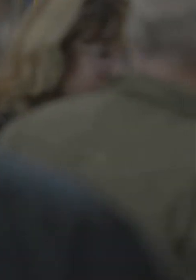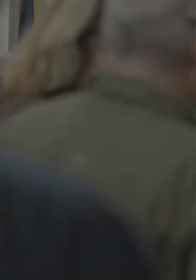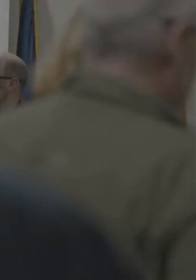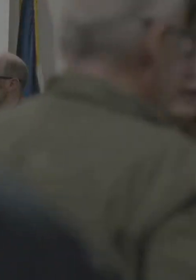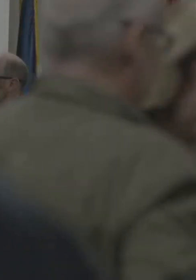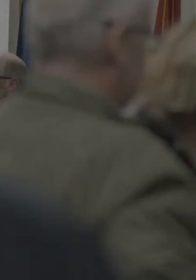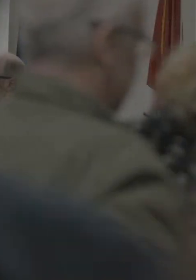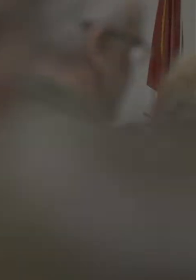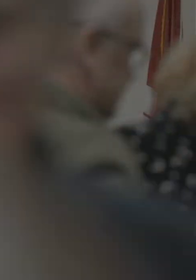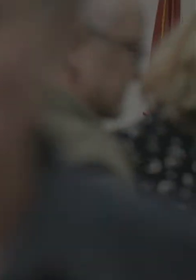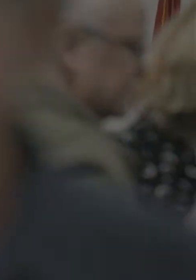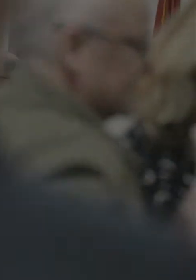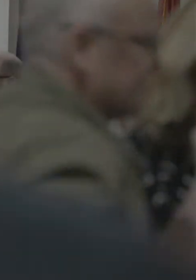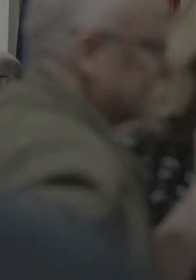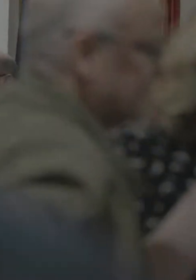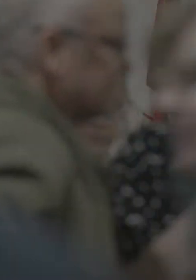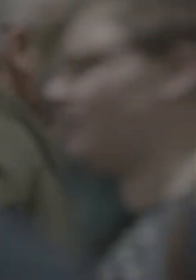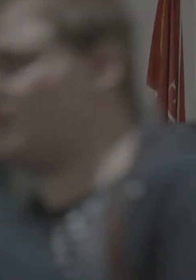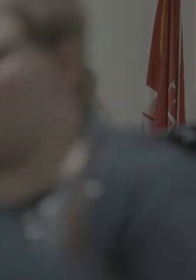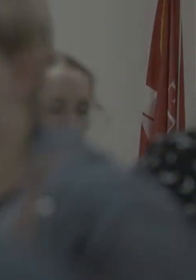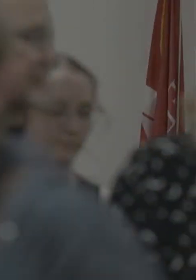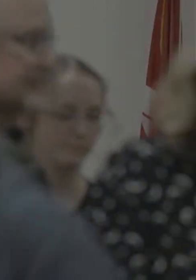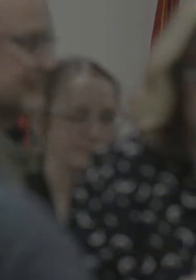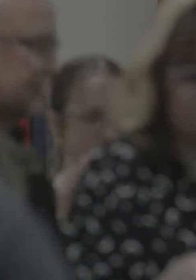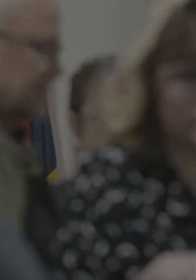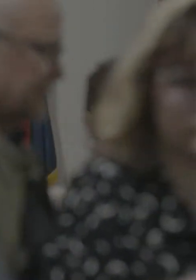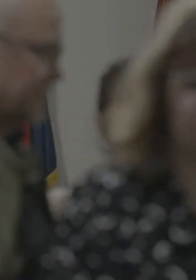here. We will go down and check out the space.